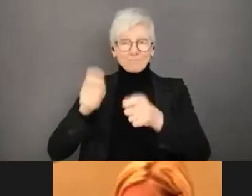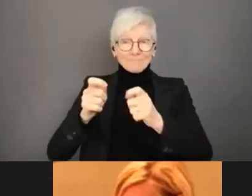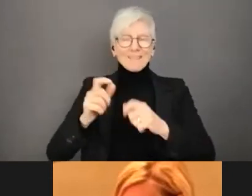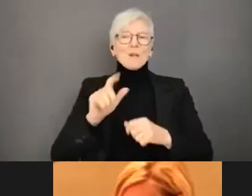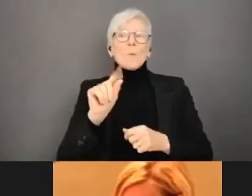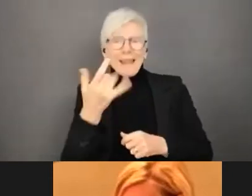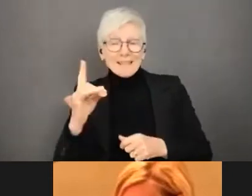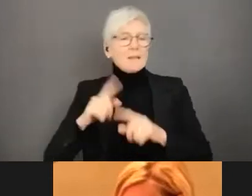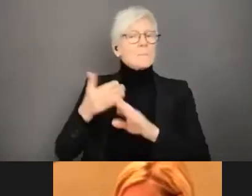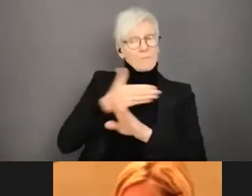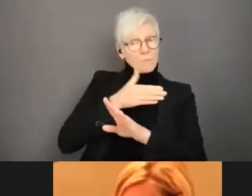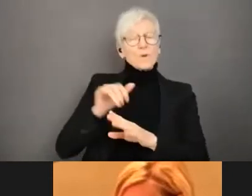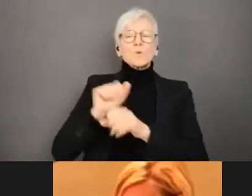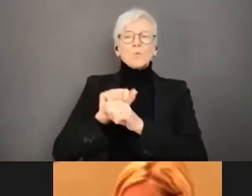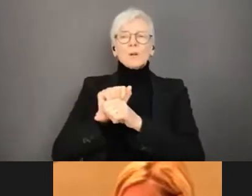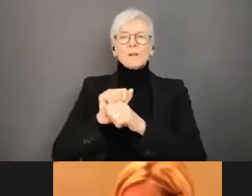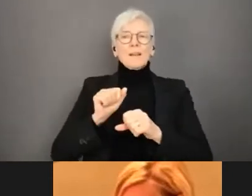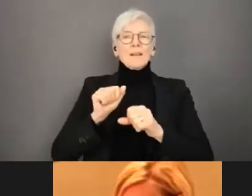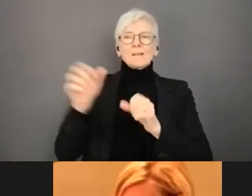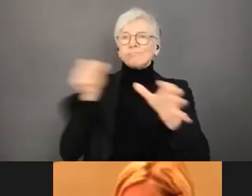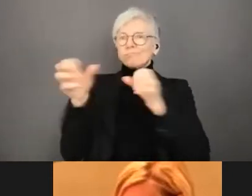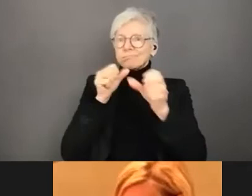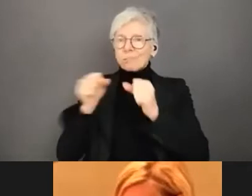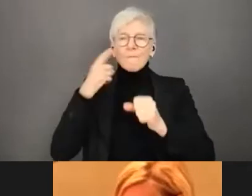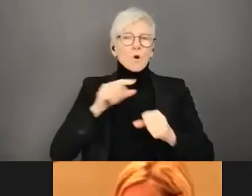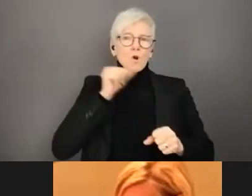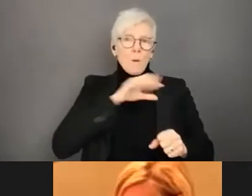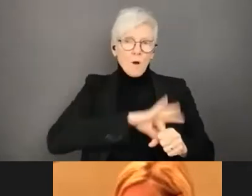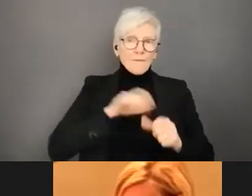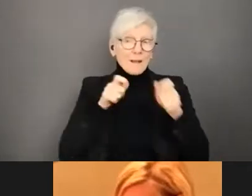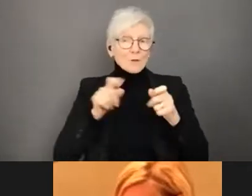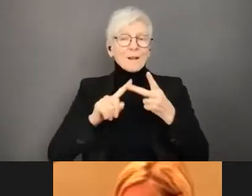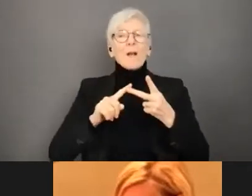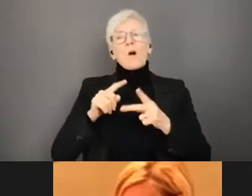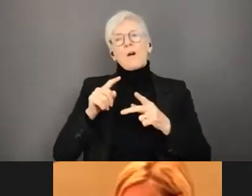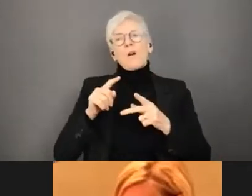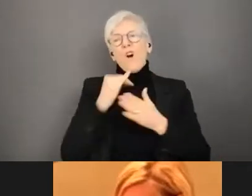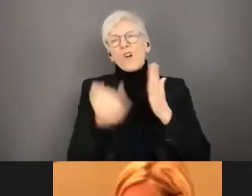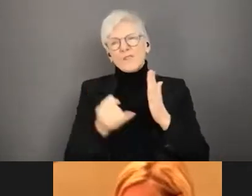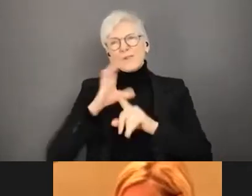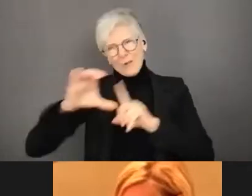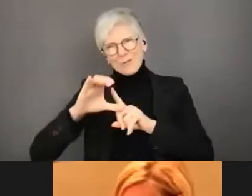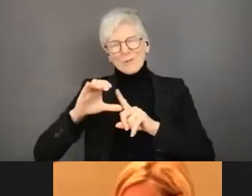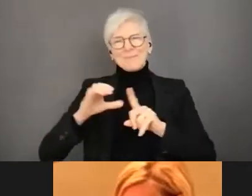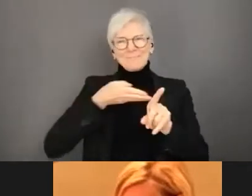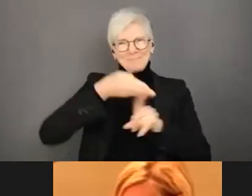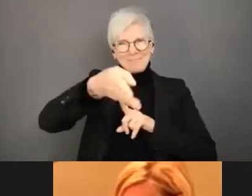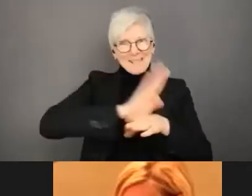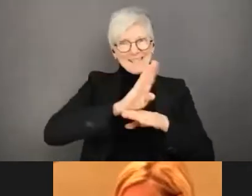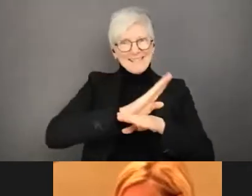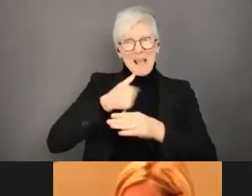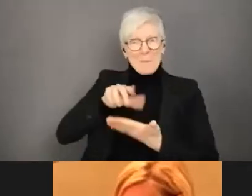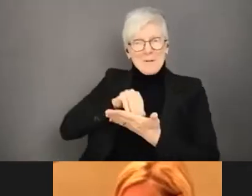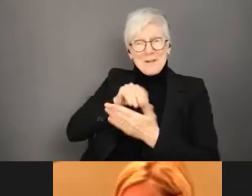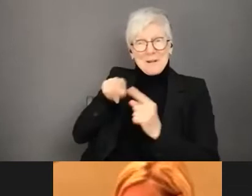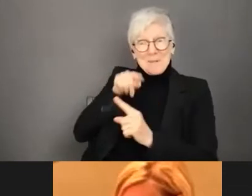CNPA, she worked as a talent acquisition and nonprofit management in the arts and cultural sector. These are things that I'm learning about you.